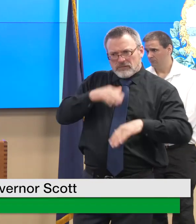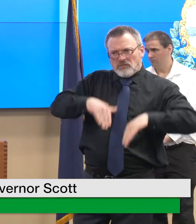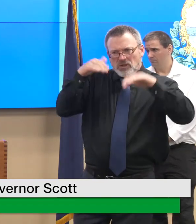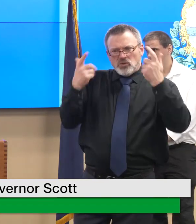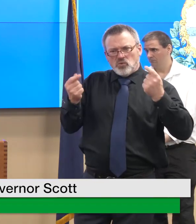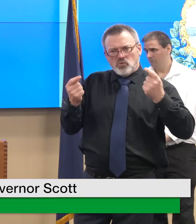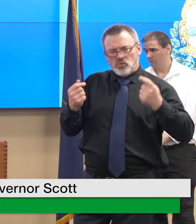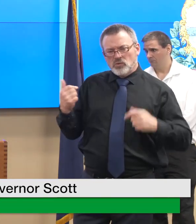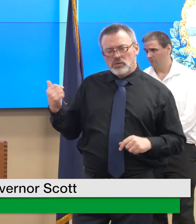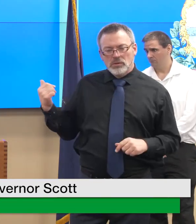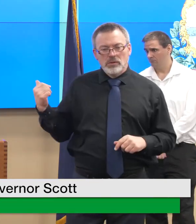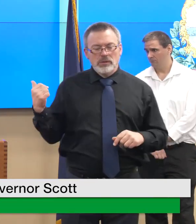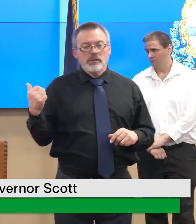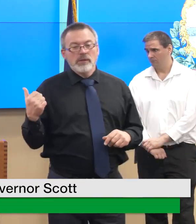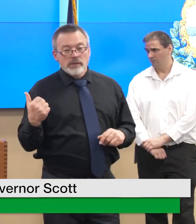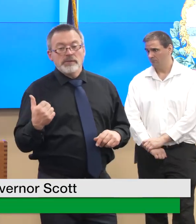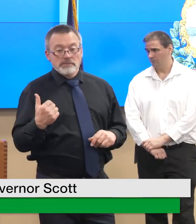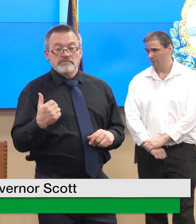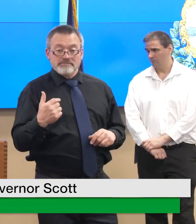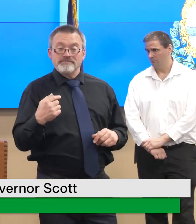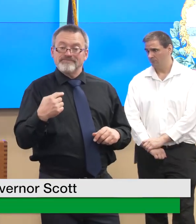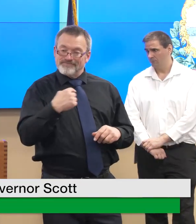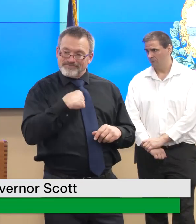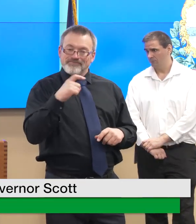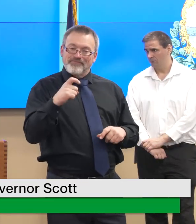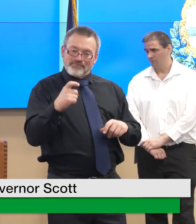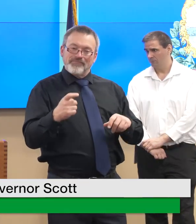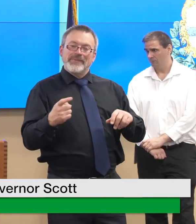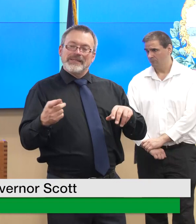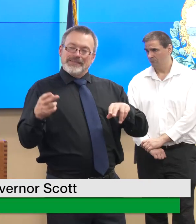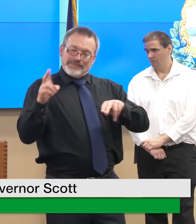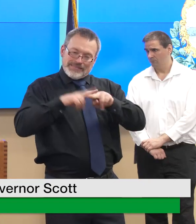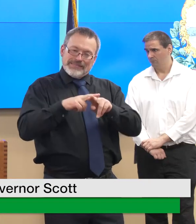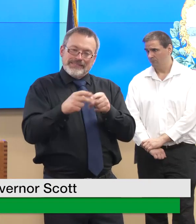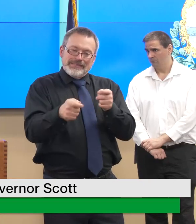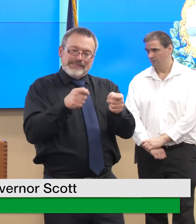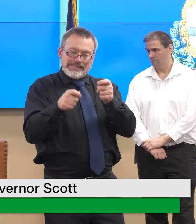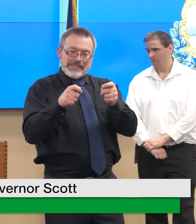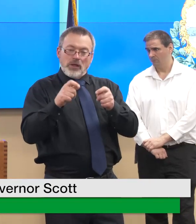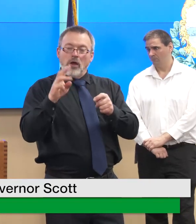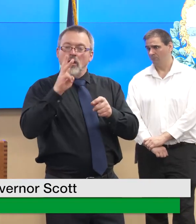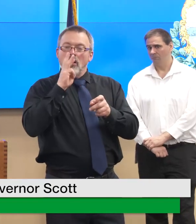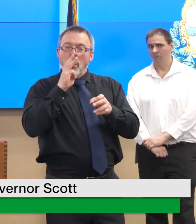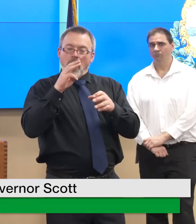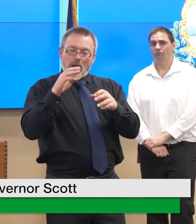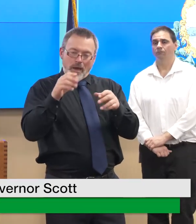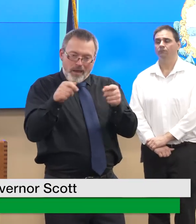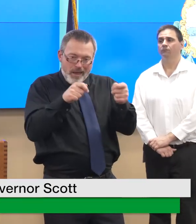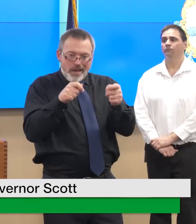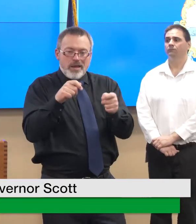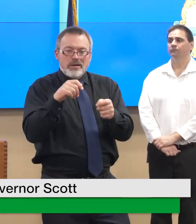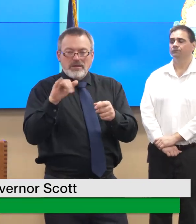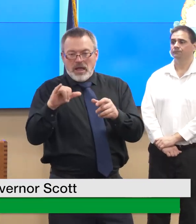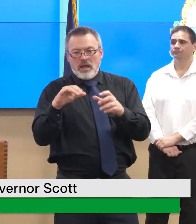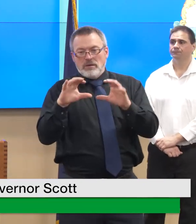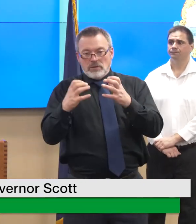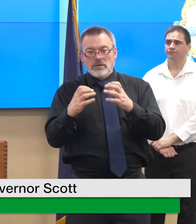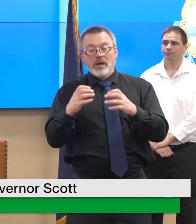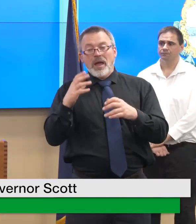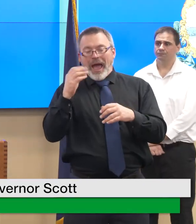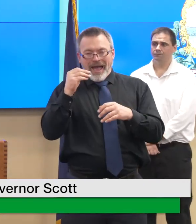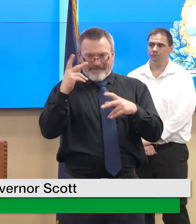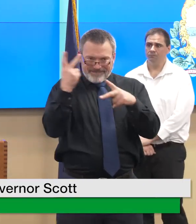part of it would be the increased level of operational control over the flood control facilities we do have, trying to store more water in